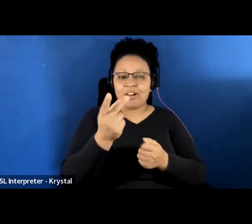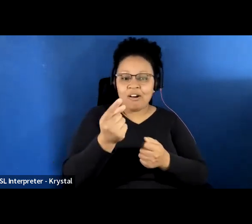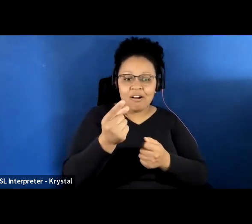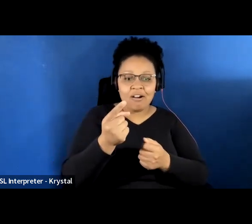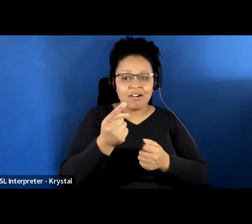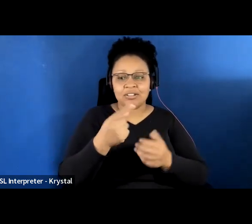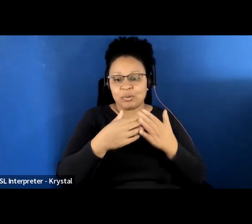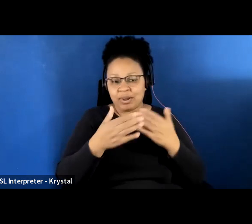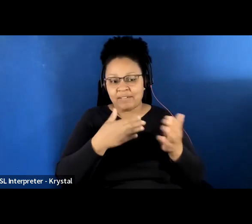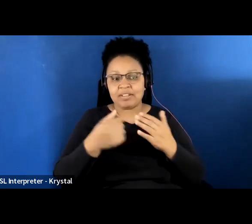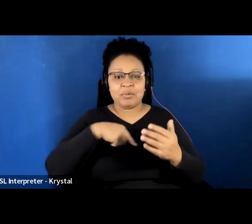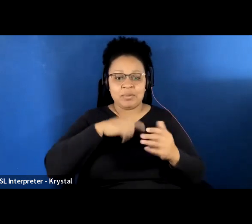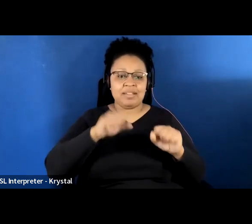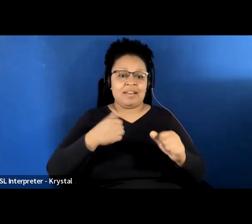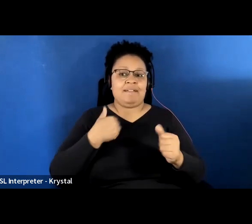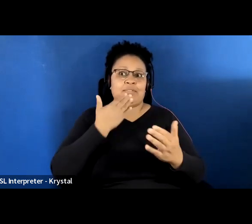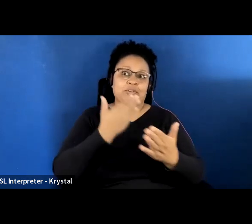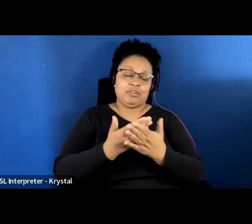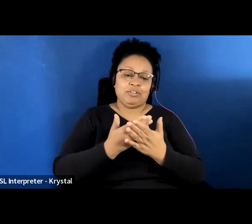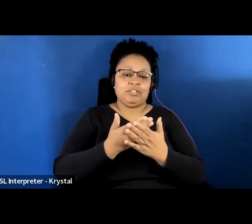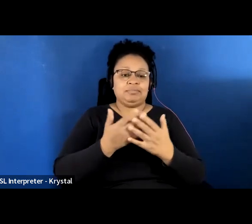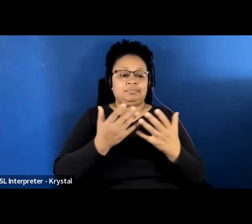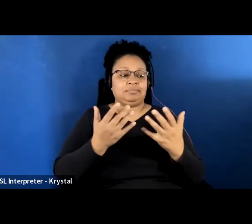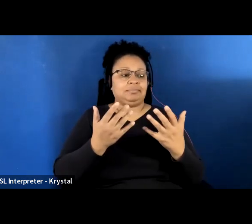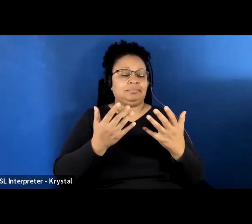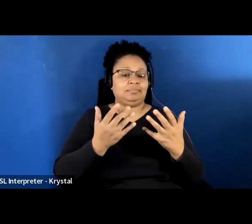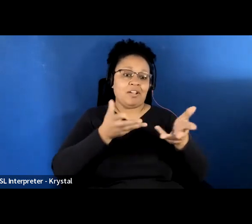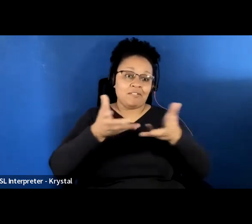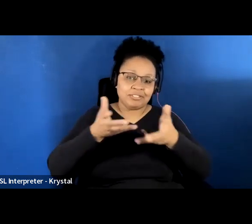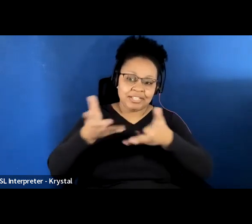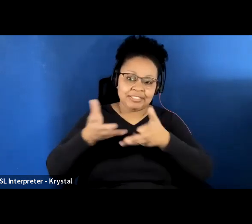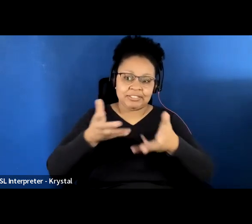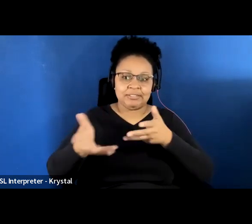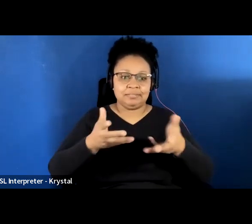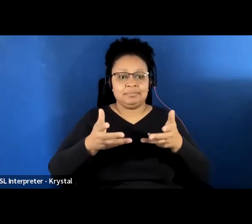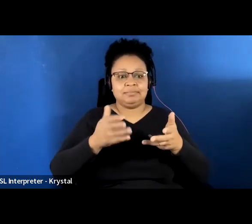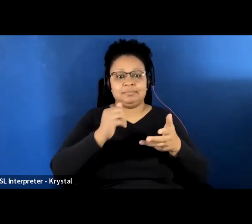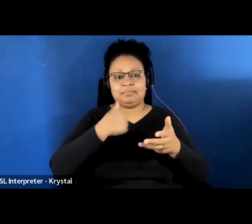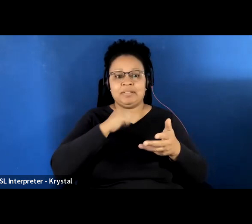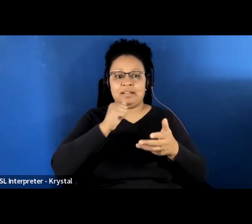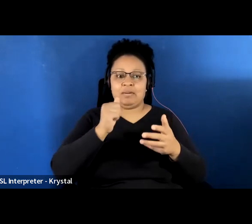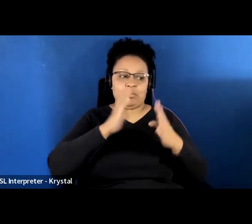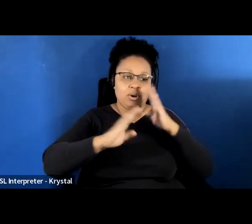then we could actually have a good conversation without me being worried about being attacked or